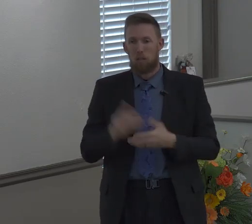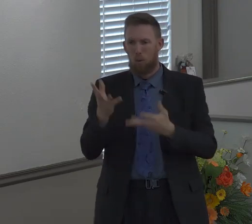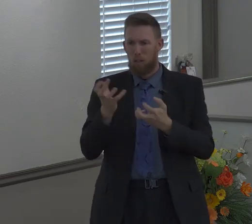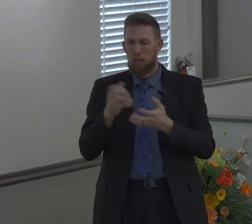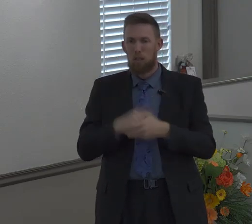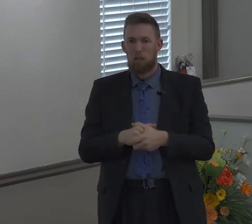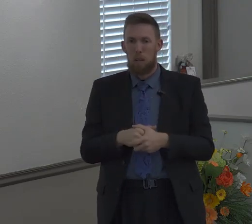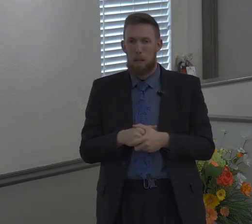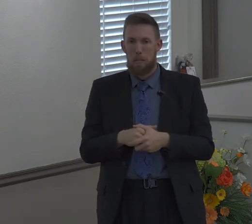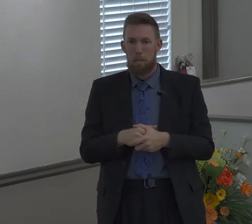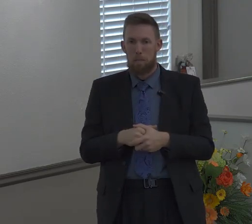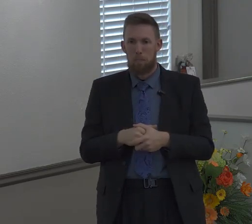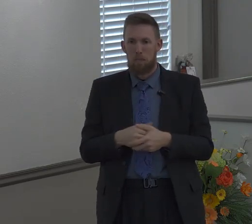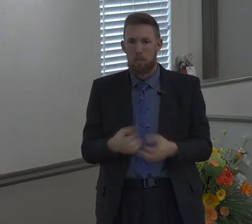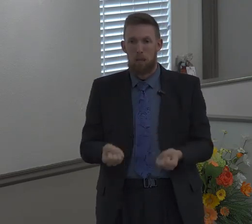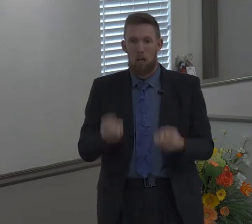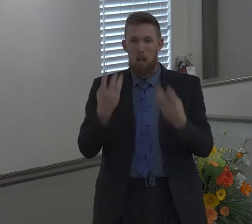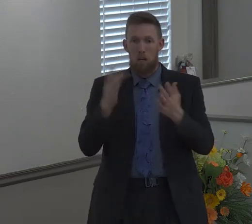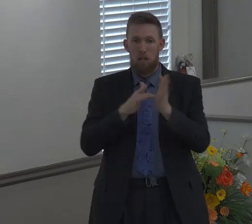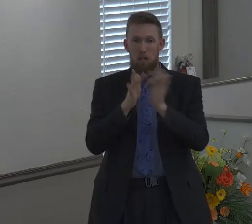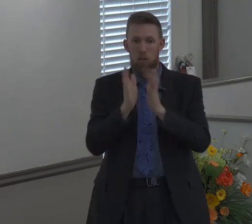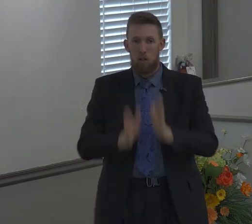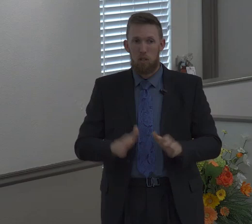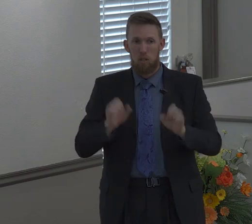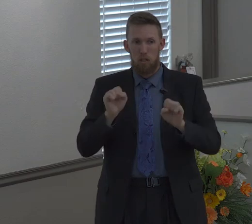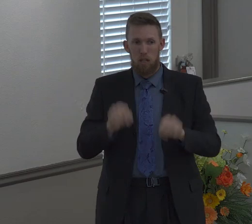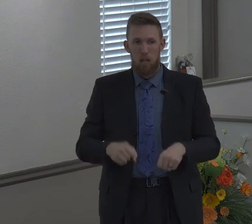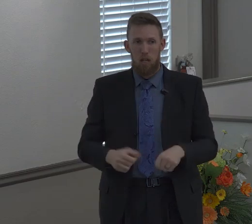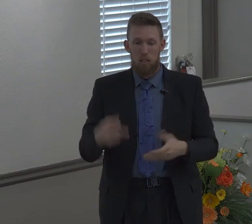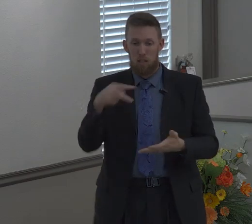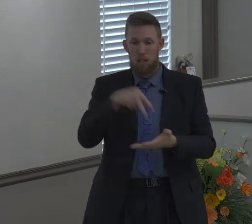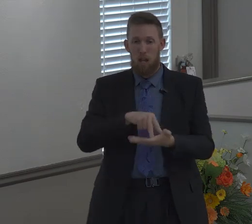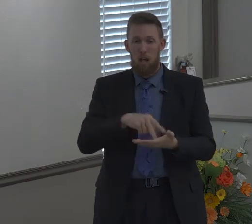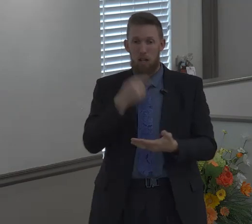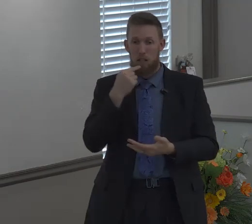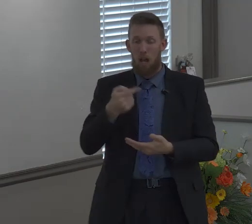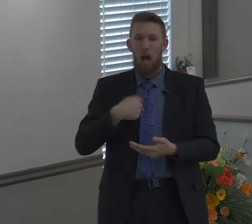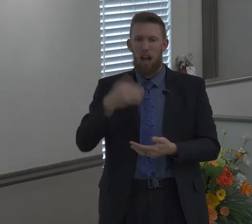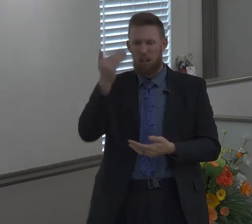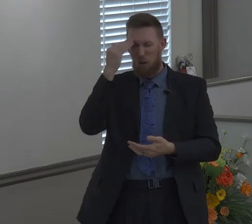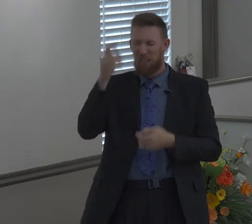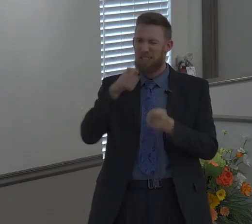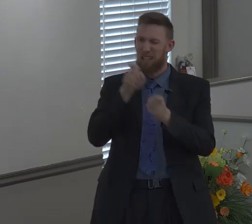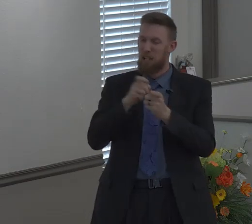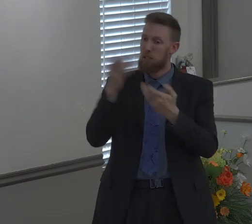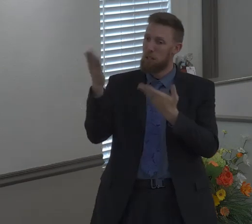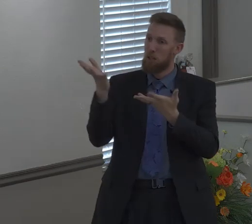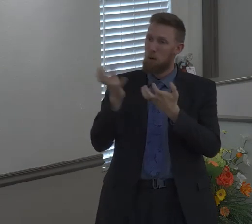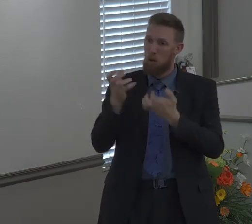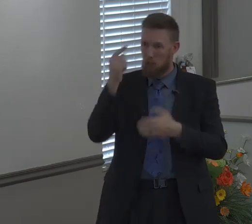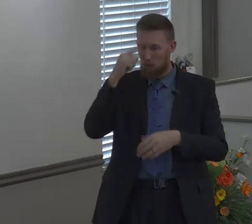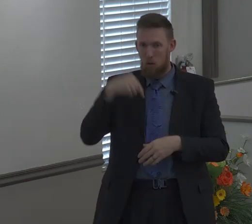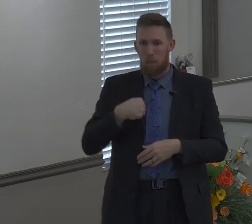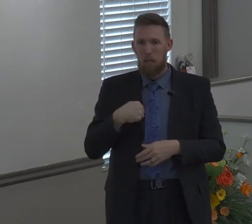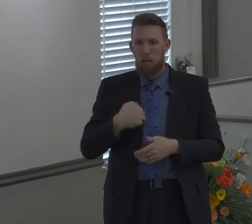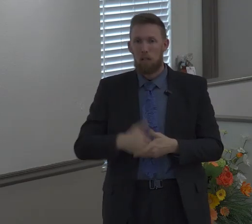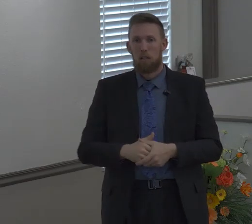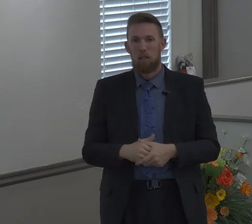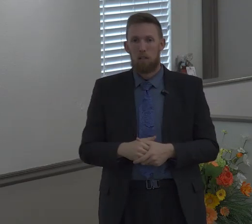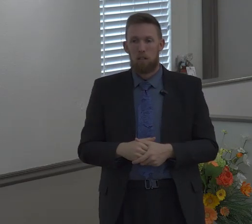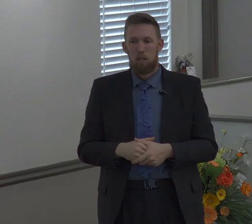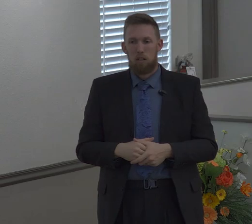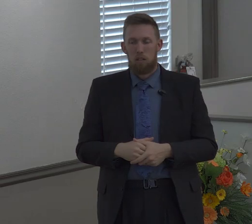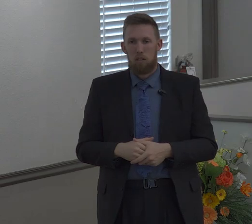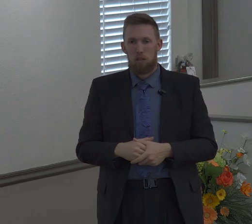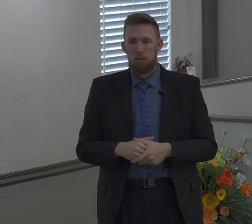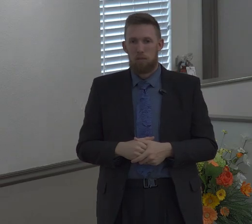Christians can stand up and say, I know exactly what God's will for my life is. At this moment in my life, I know